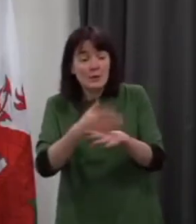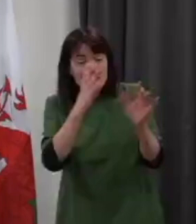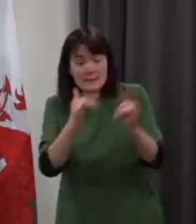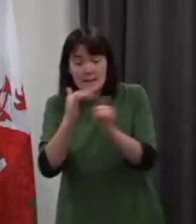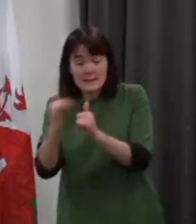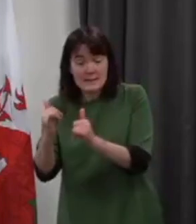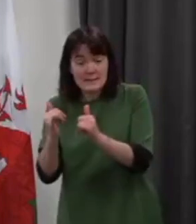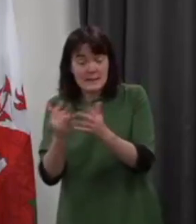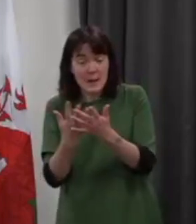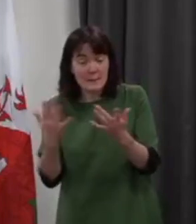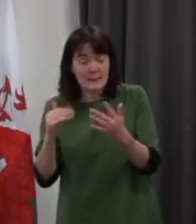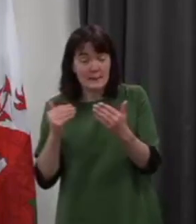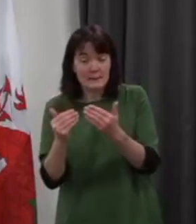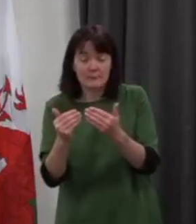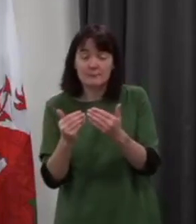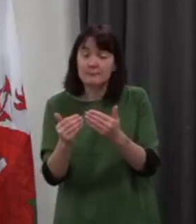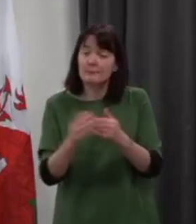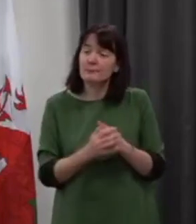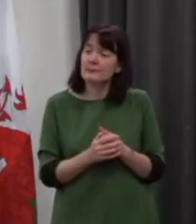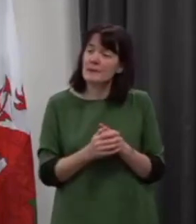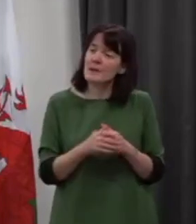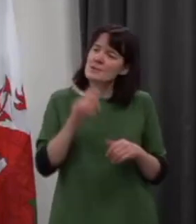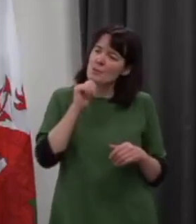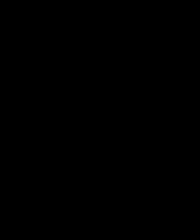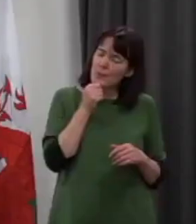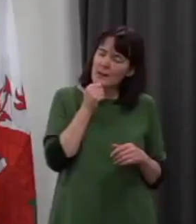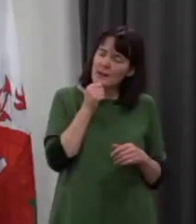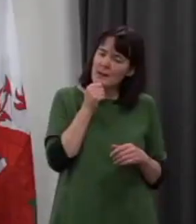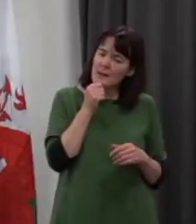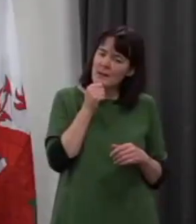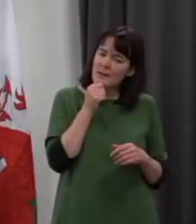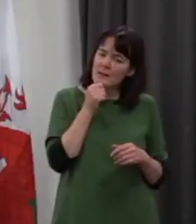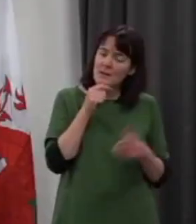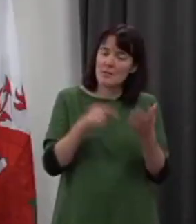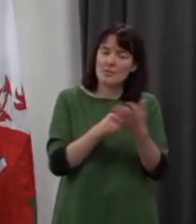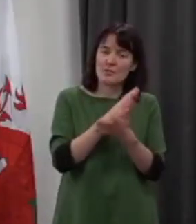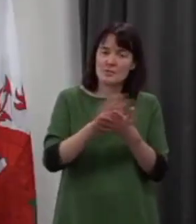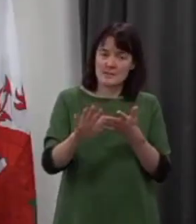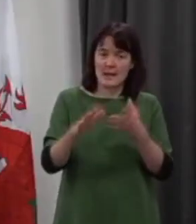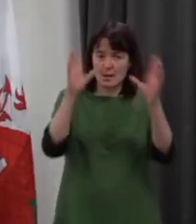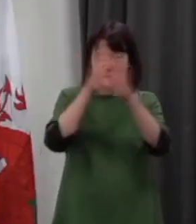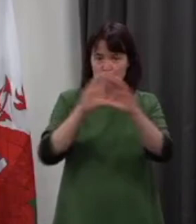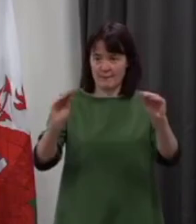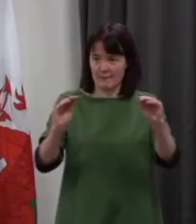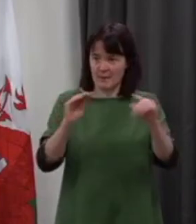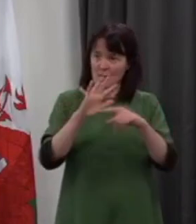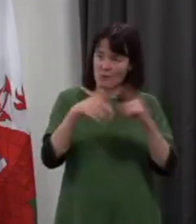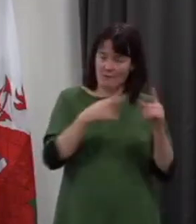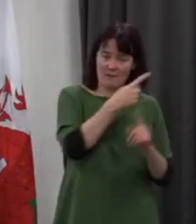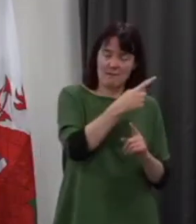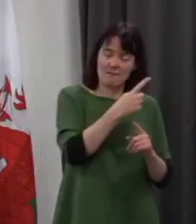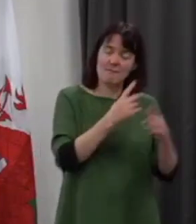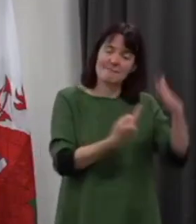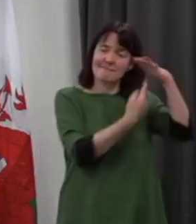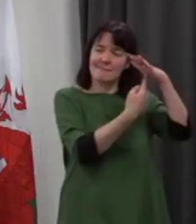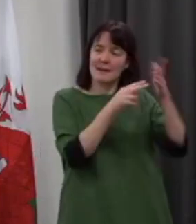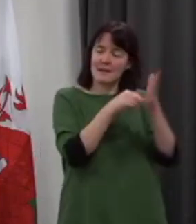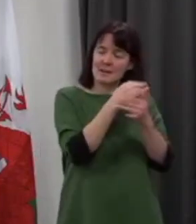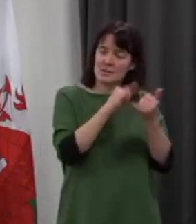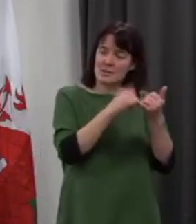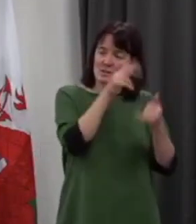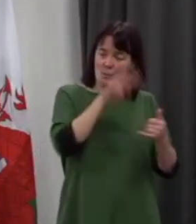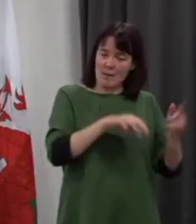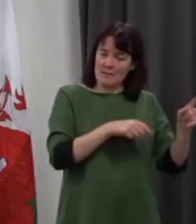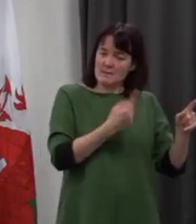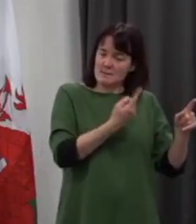NHS staff, we'll have a briefing on Thursday with the Chief Exec of NHS Wales to provide some of the more operational detail and so that level of detail you're asking